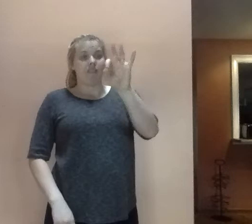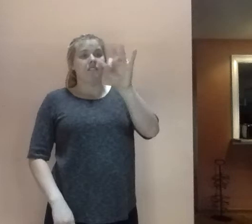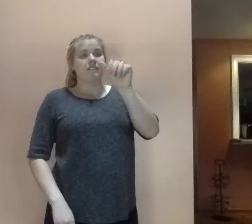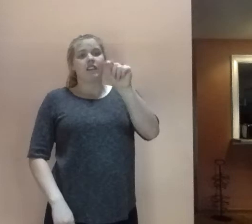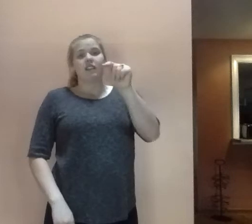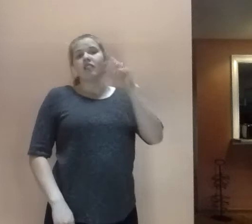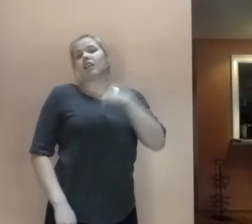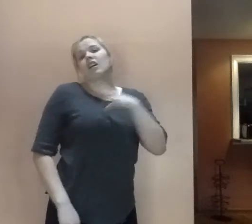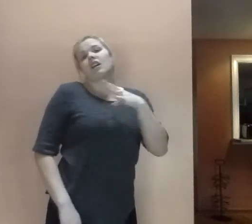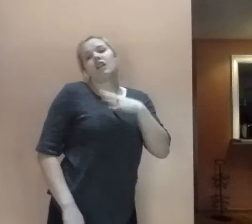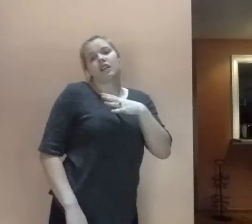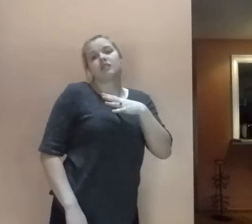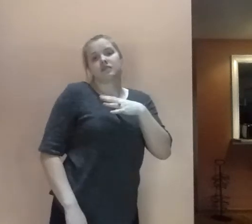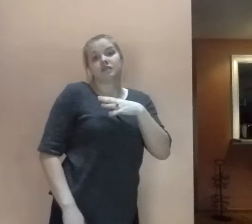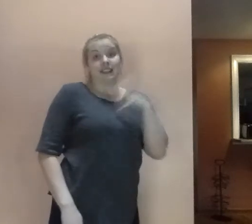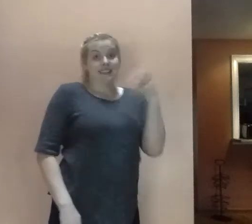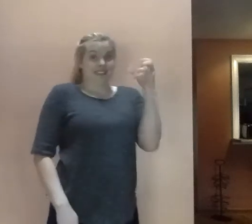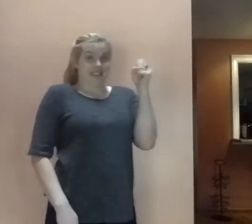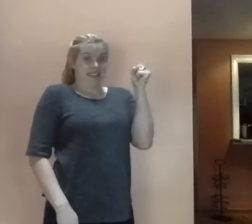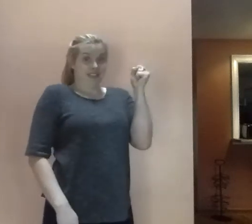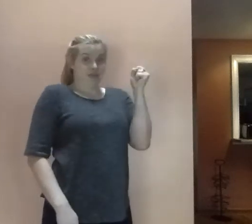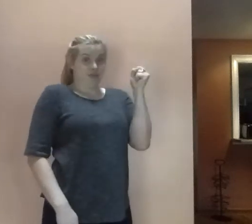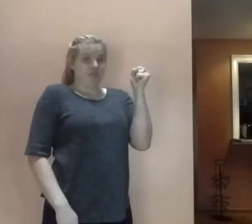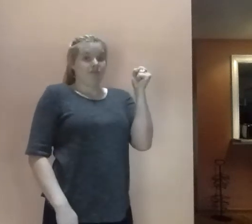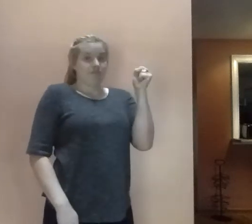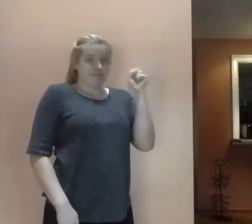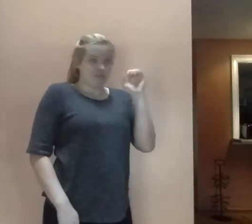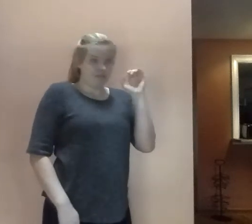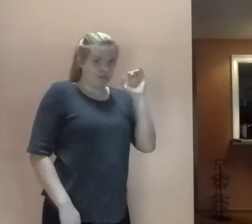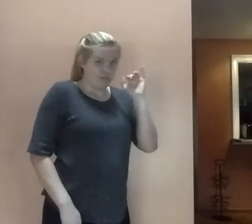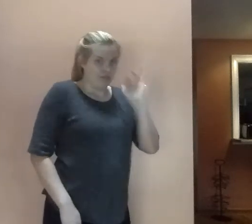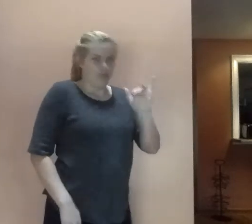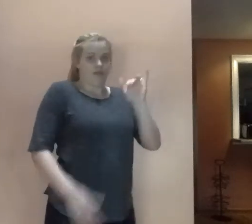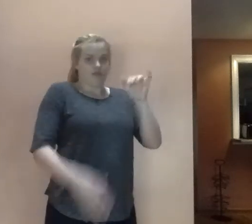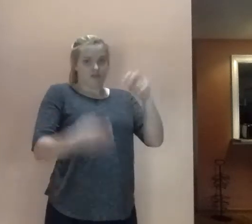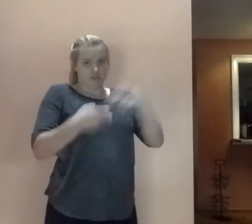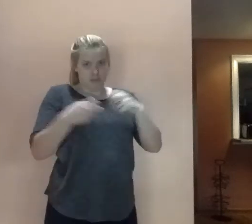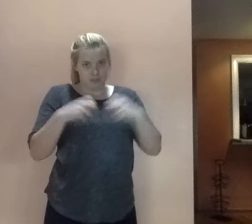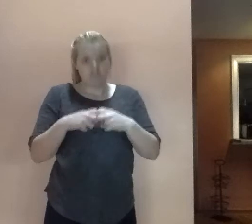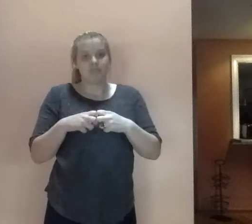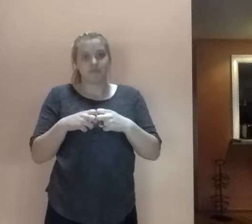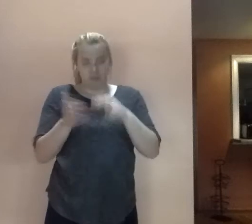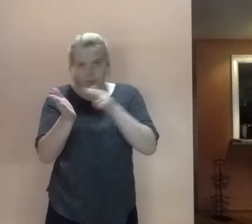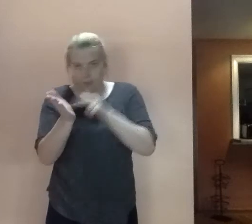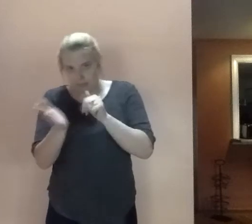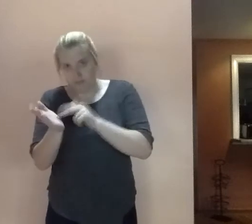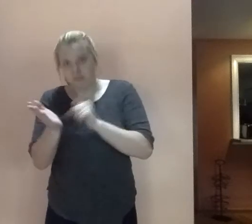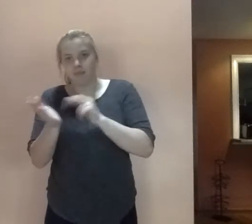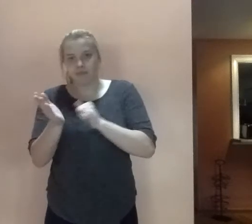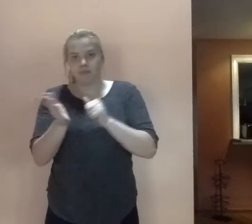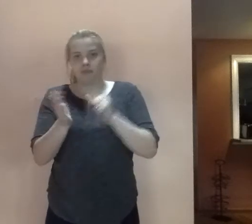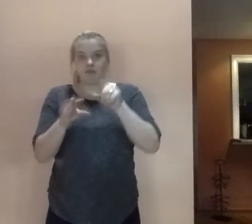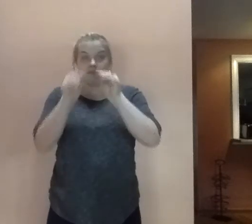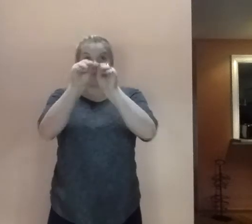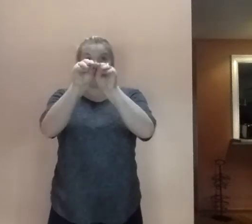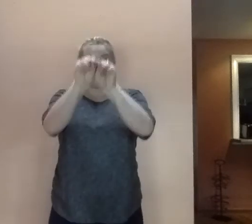saturated fat is dairy. It's not meat. 2008, the global dairy industry got together at a meeting and explicitly, read their agenda, was